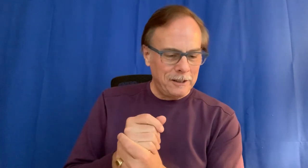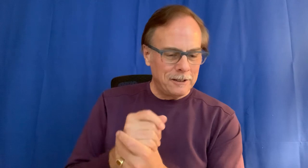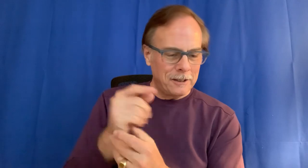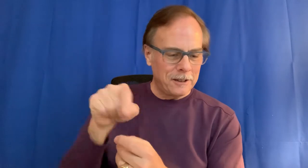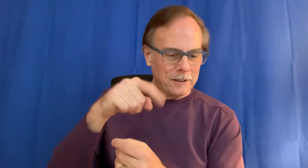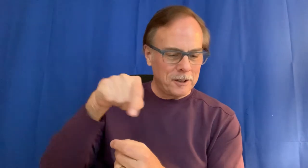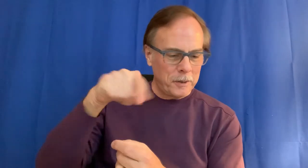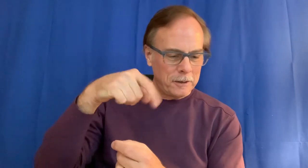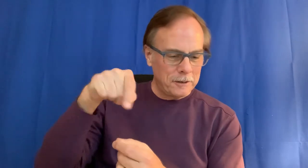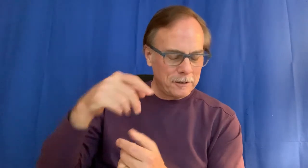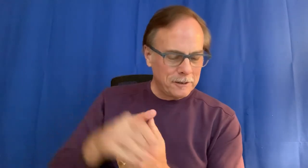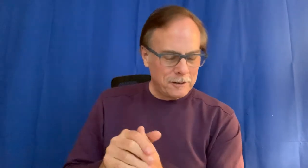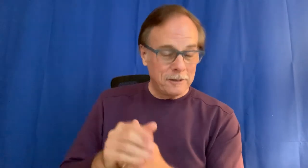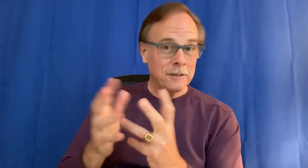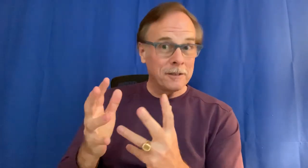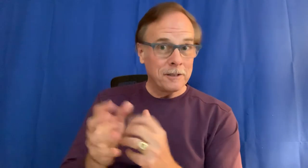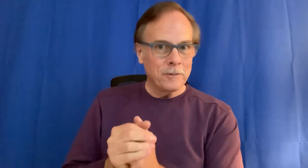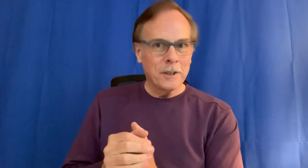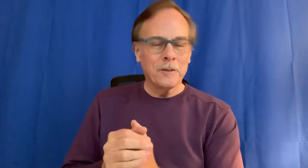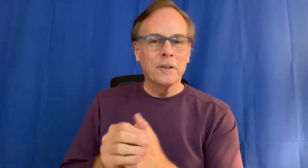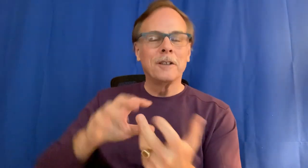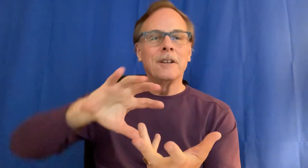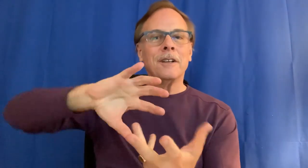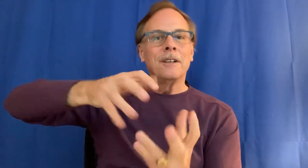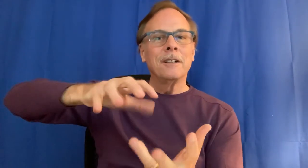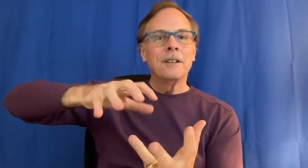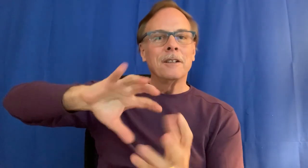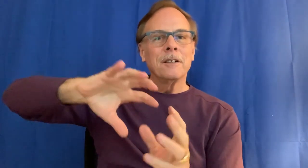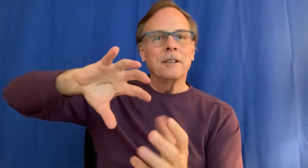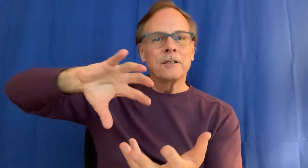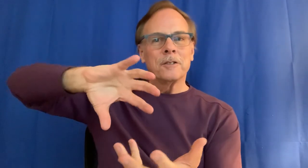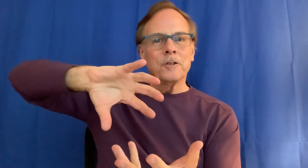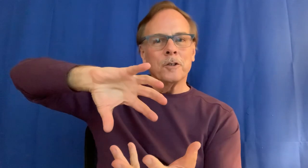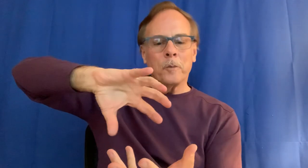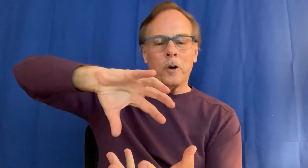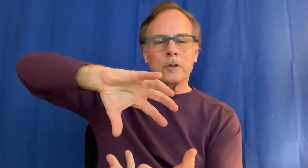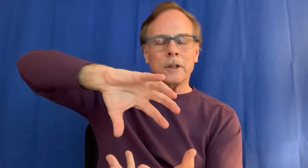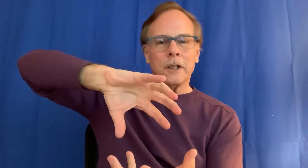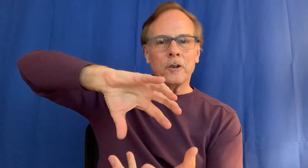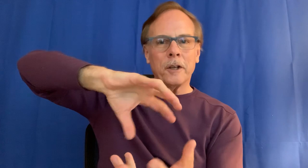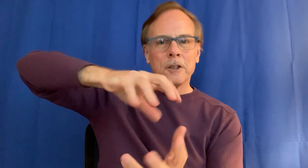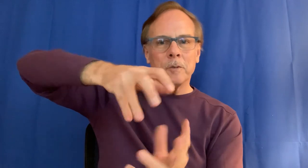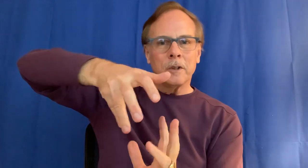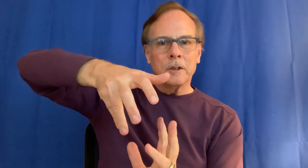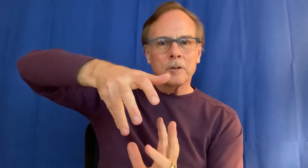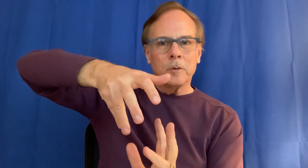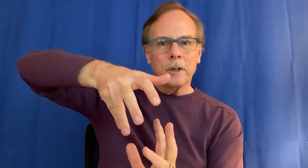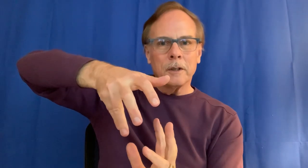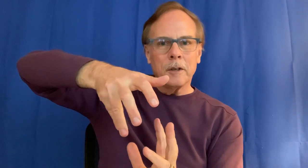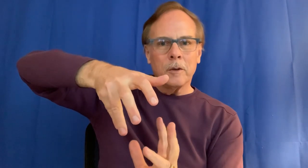The thing that spins. Whatever. It's, you're alternating your hands moving this way and that way.